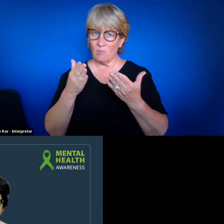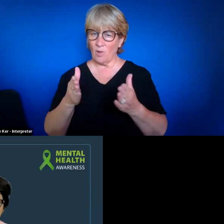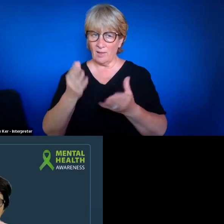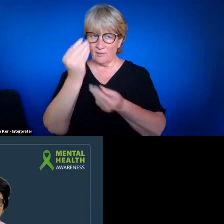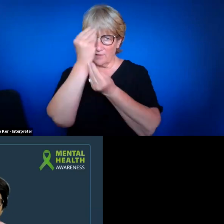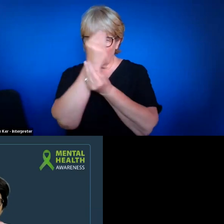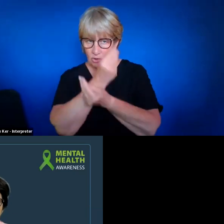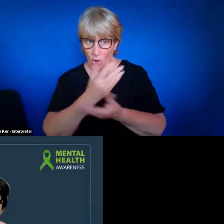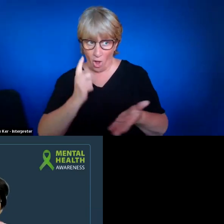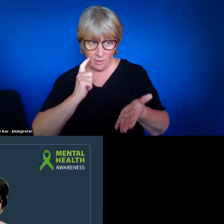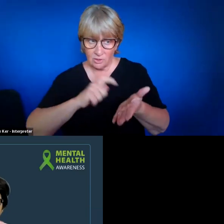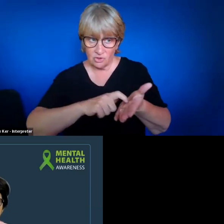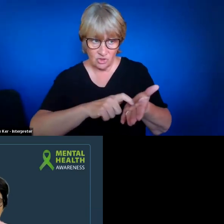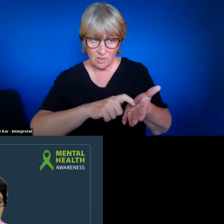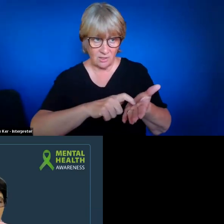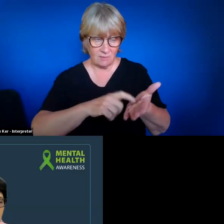acknowledging,